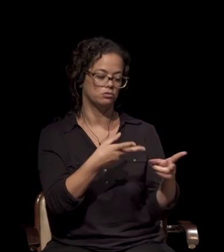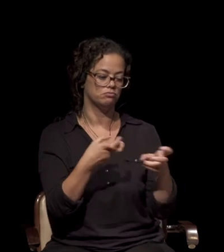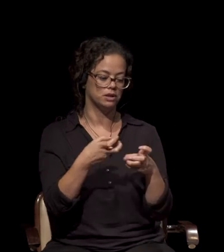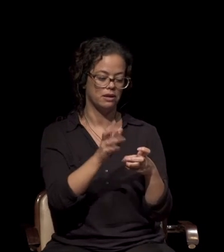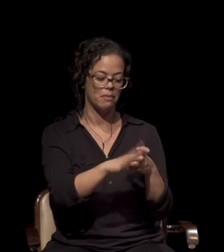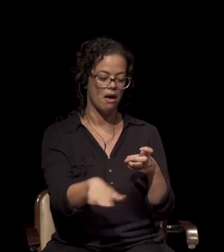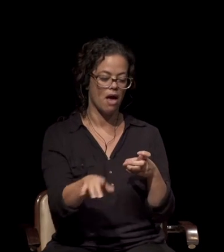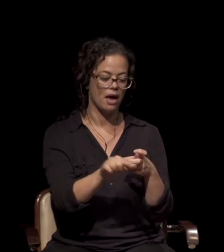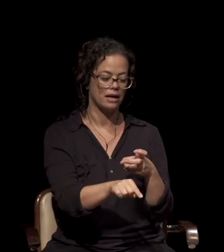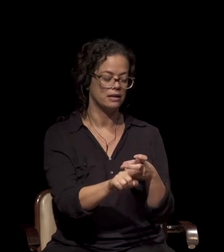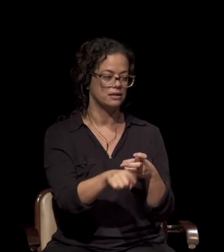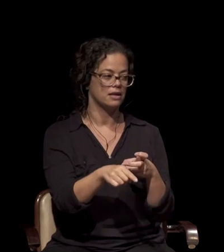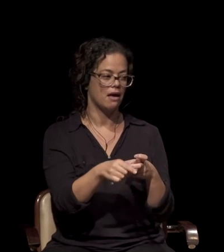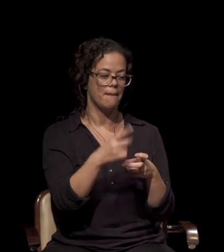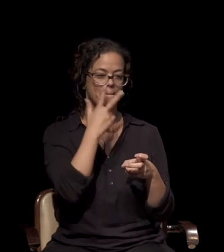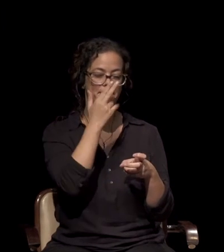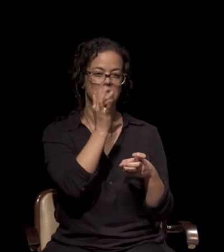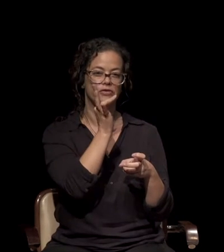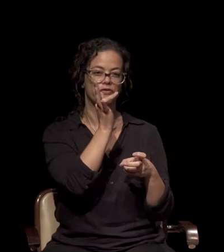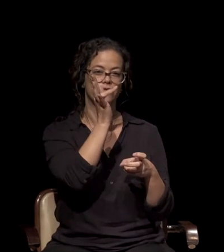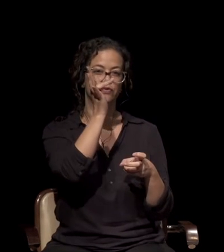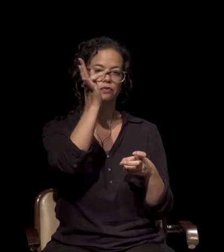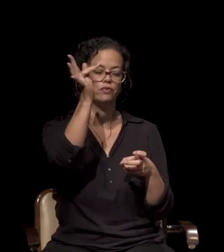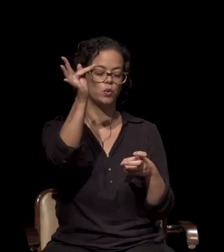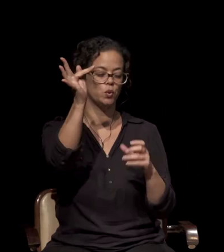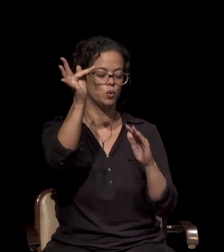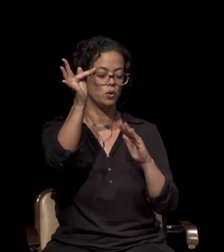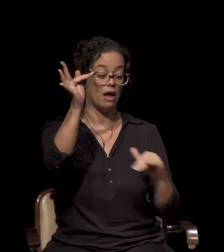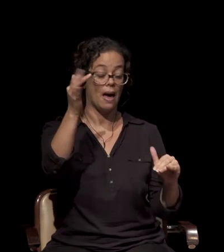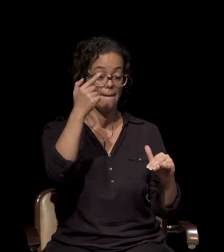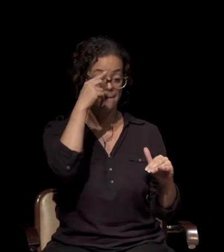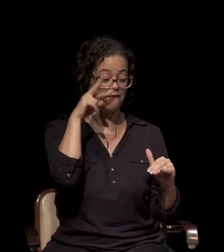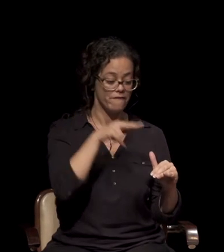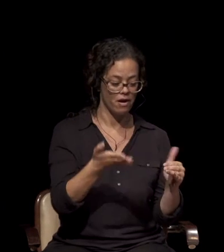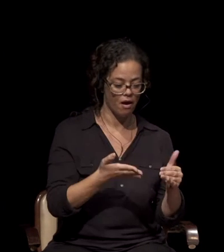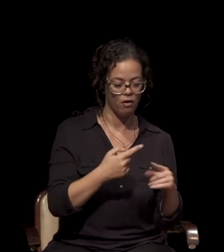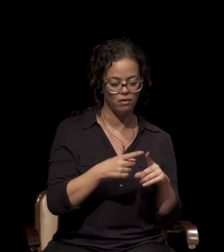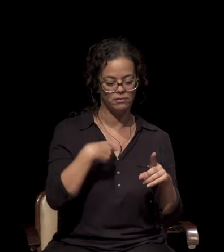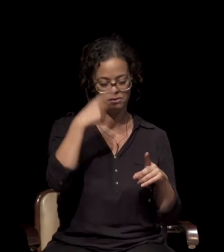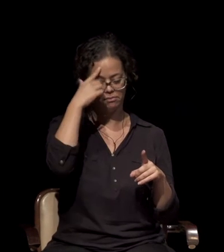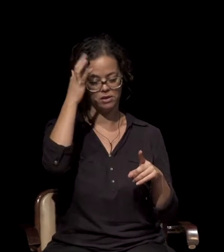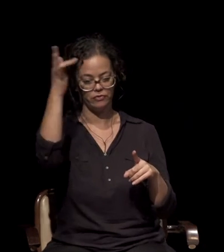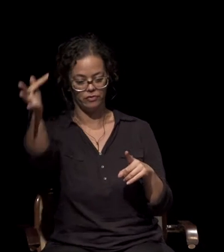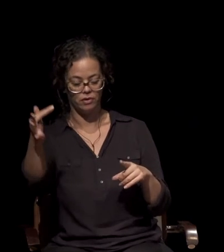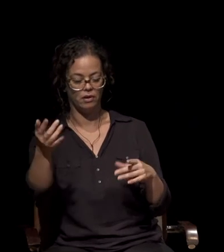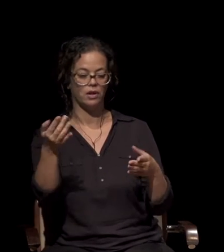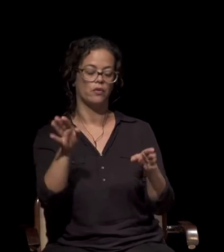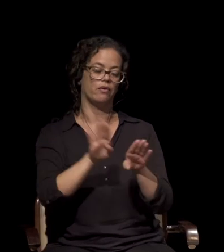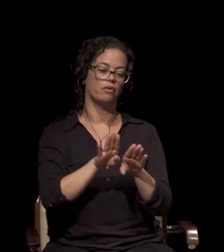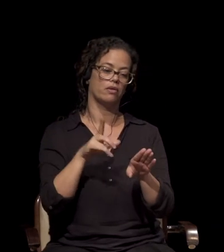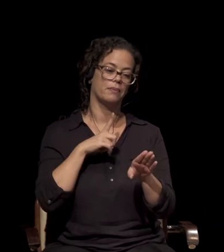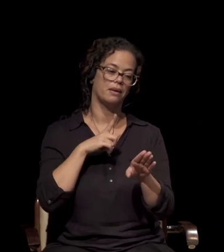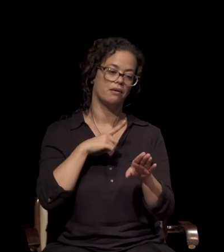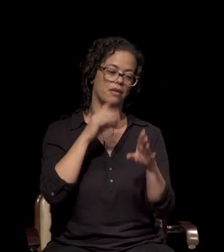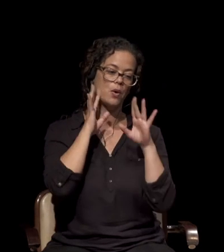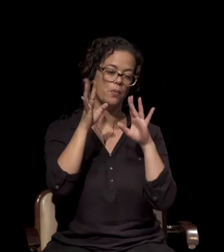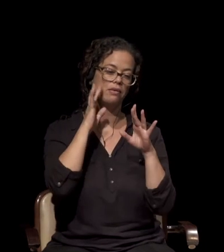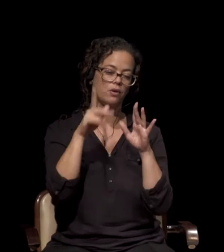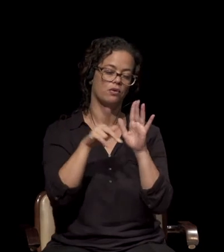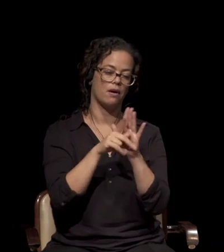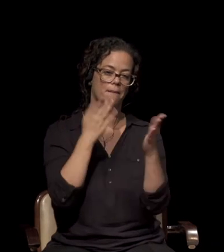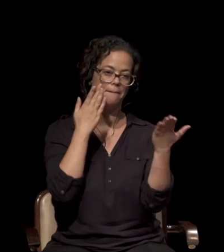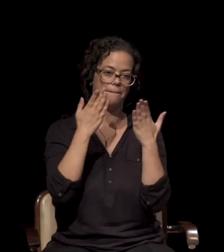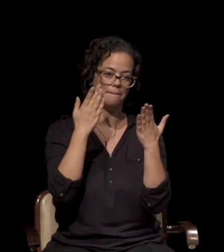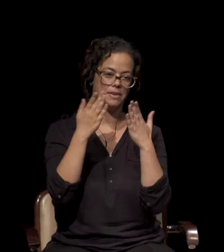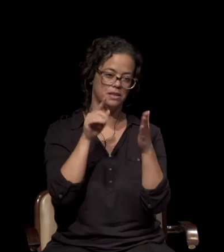future. At the same time, most of our psychoanalytic theories extrapolate the adult out of